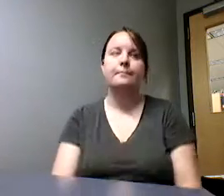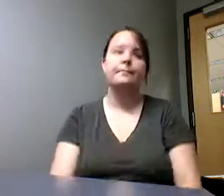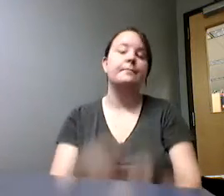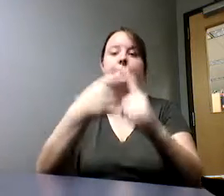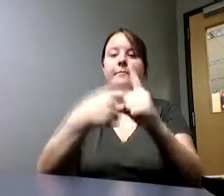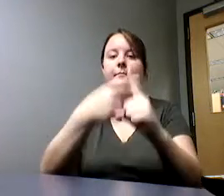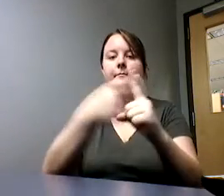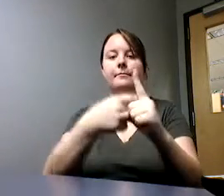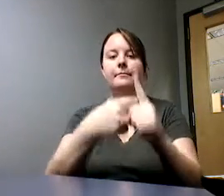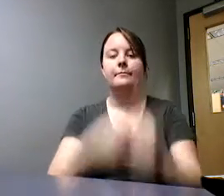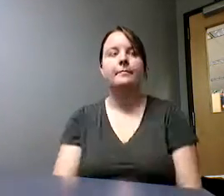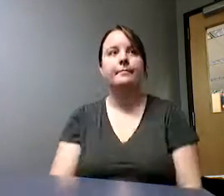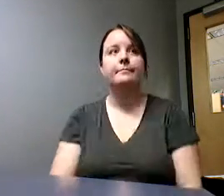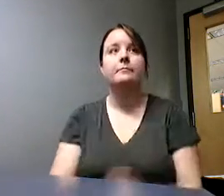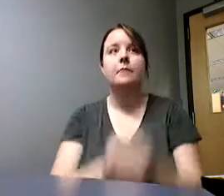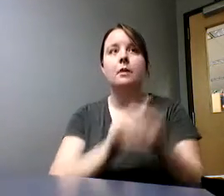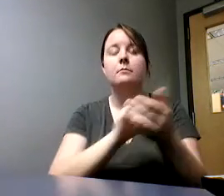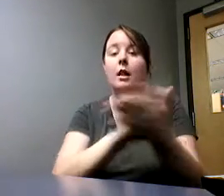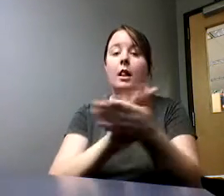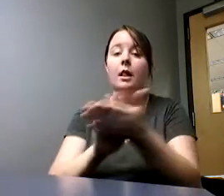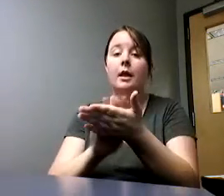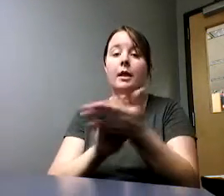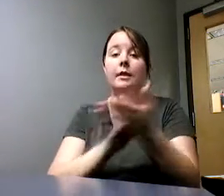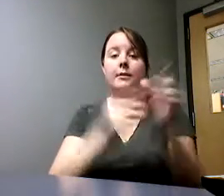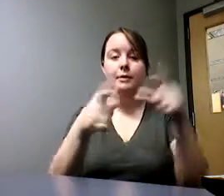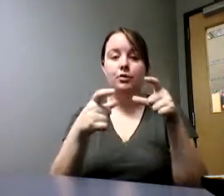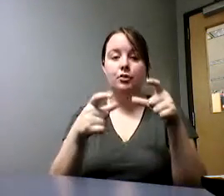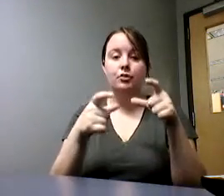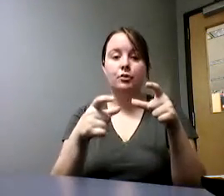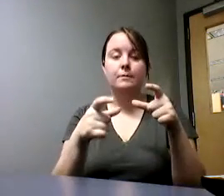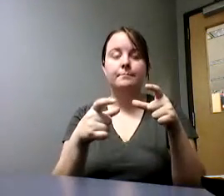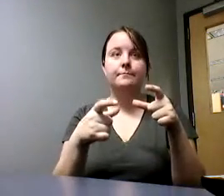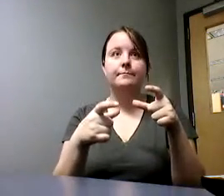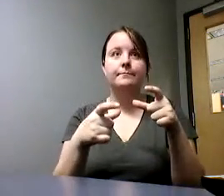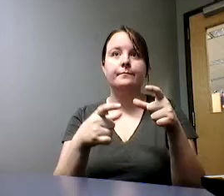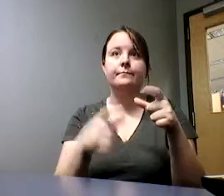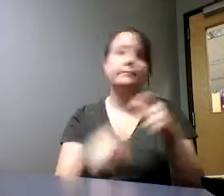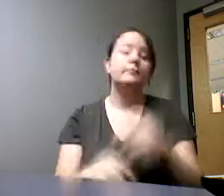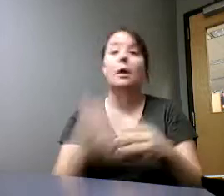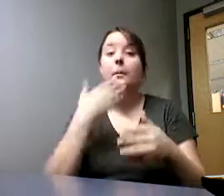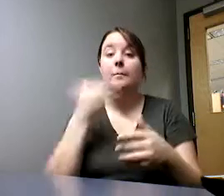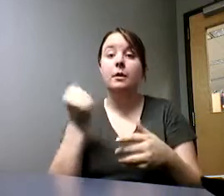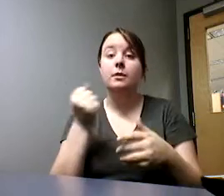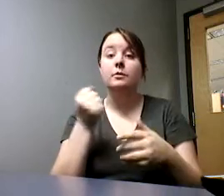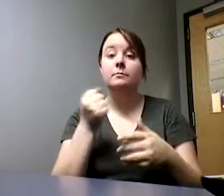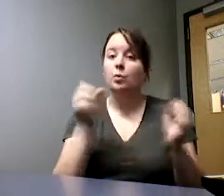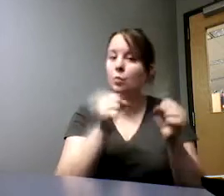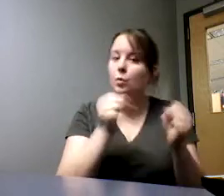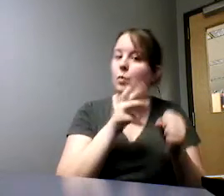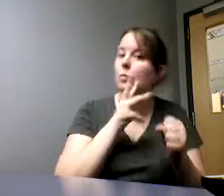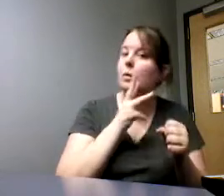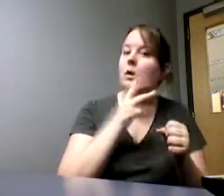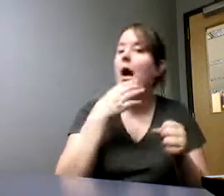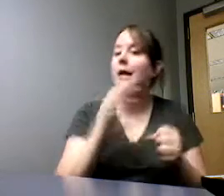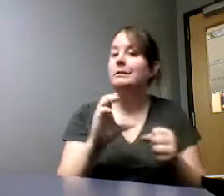Doing dishes. What water usually works better to clean dishes? Cold water or hot water? Why does hot water work